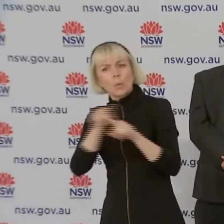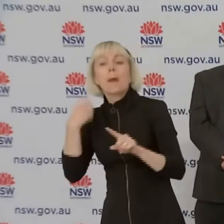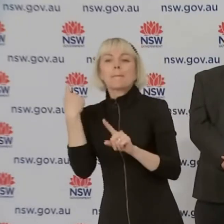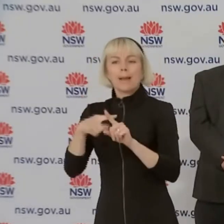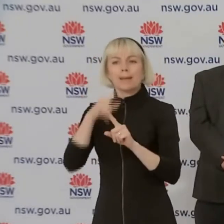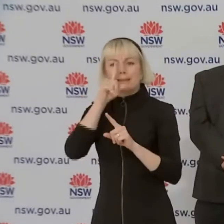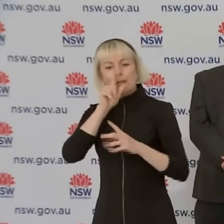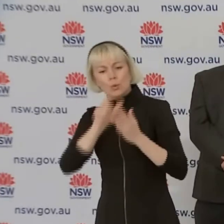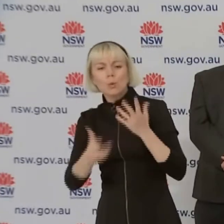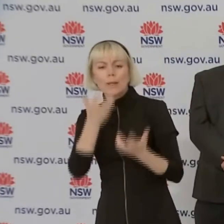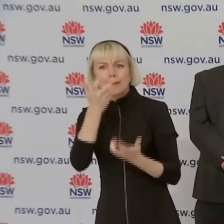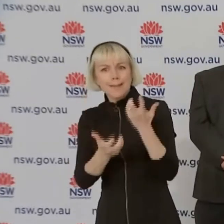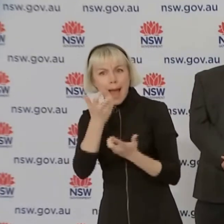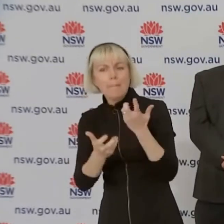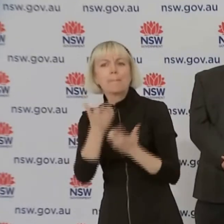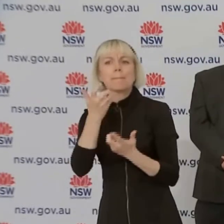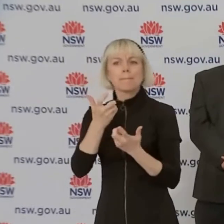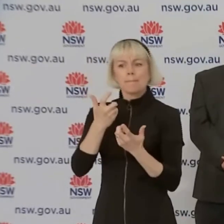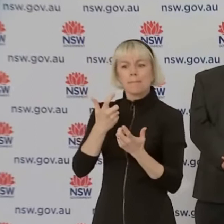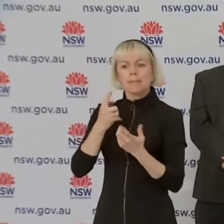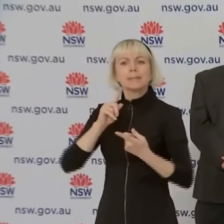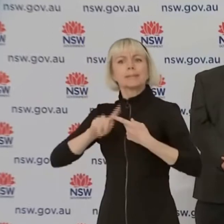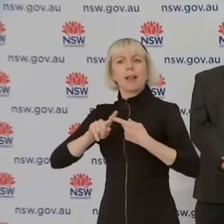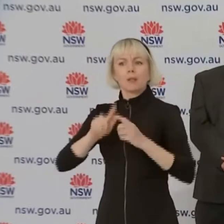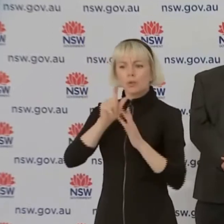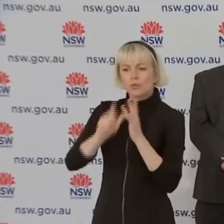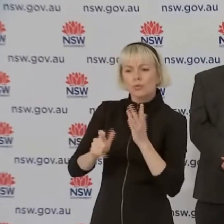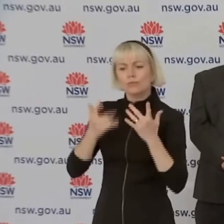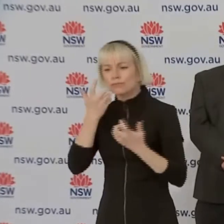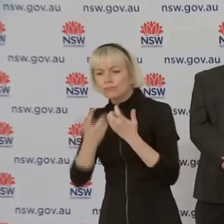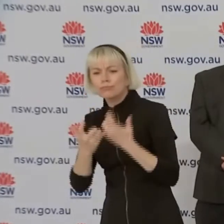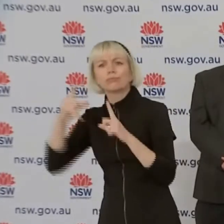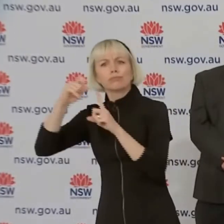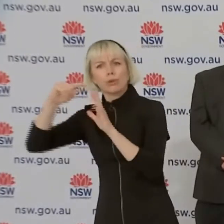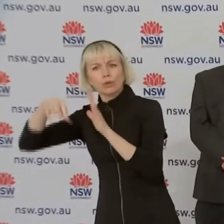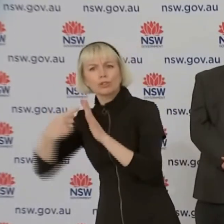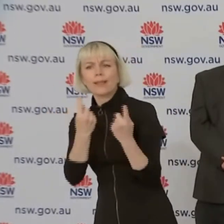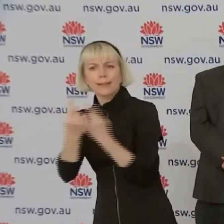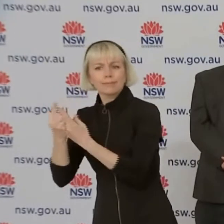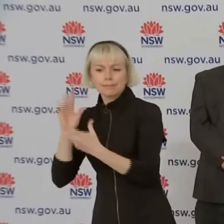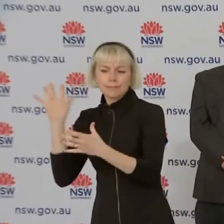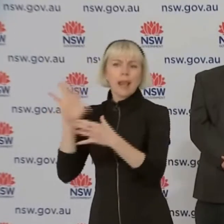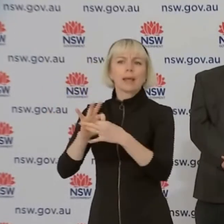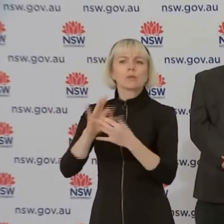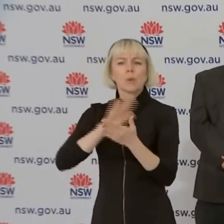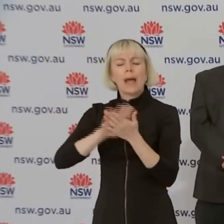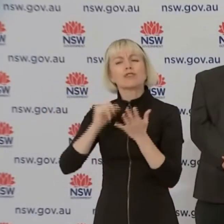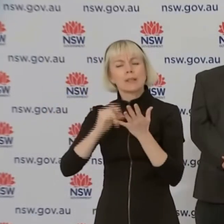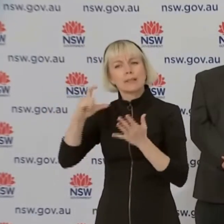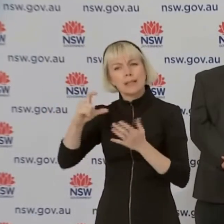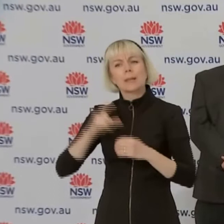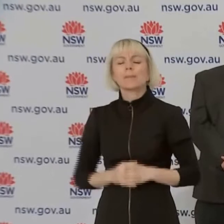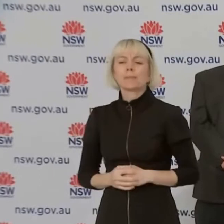exams to be sat in October, which obviously is going to take place. So what we need to do between now and then is provide certainty as to what